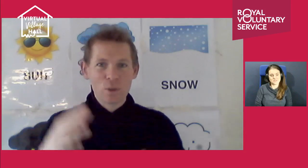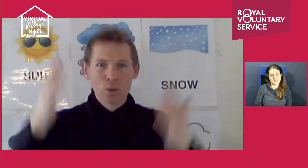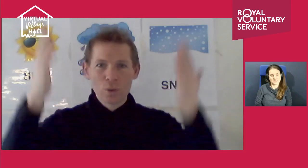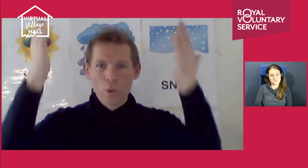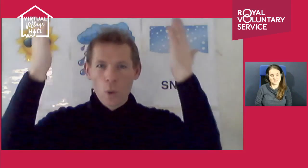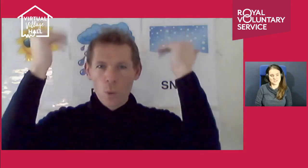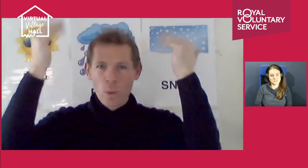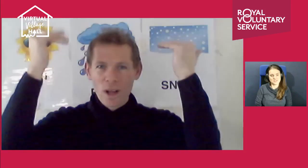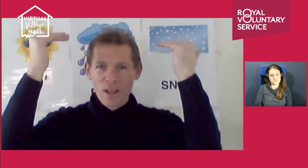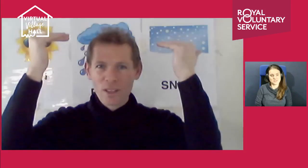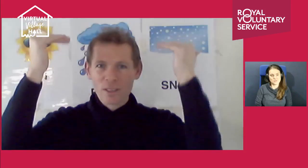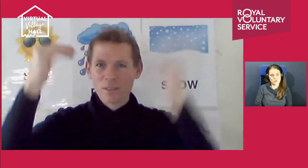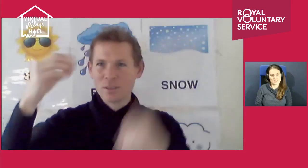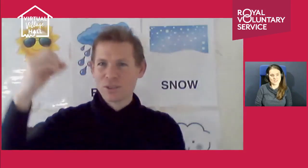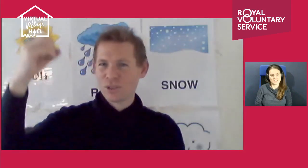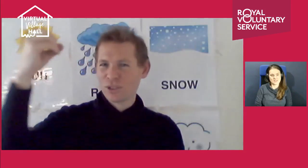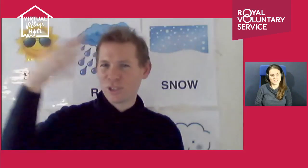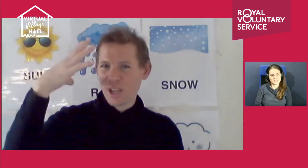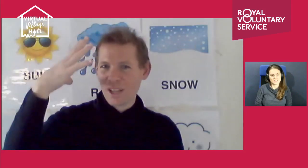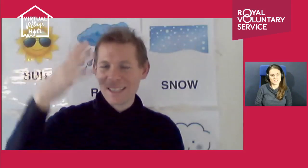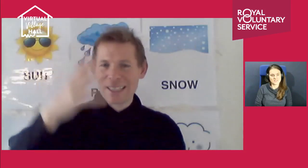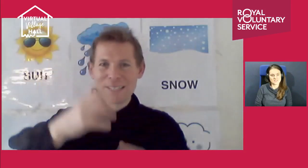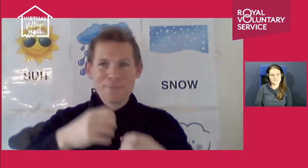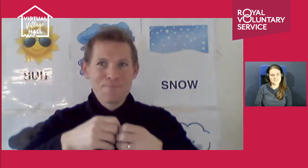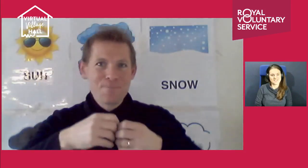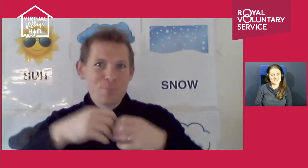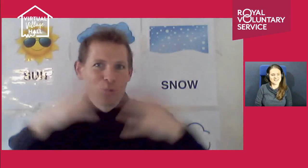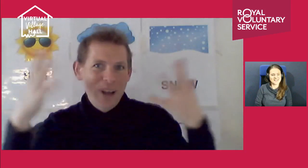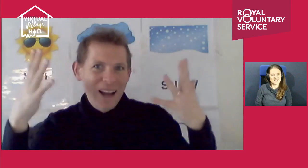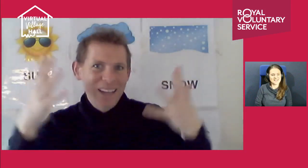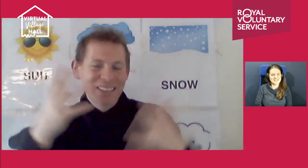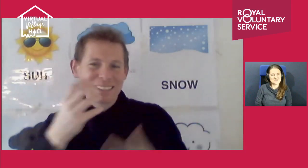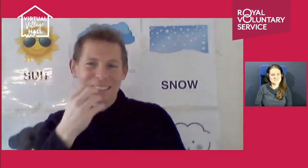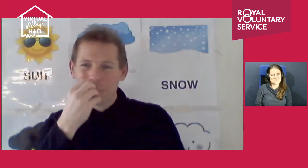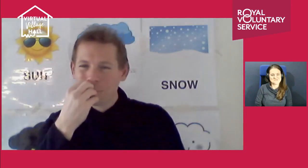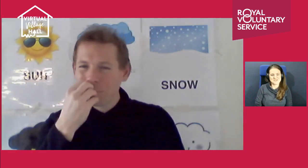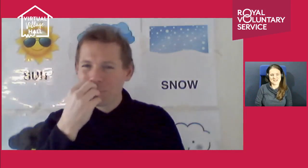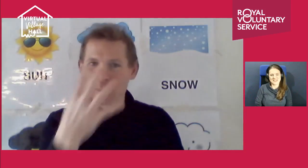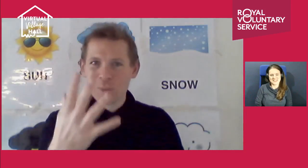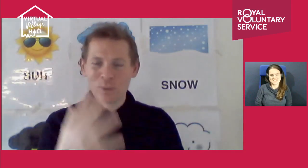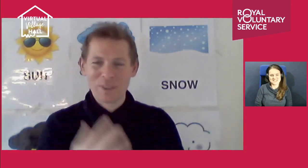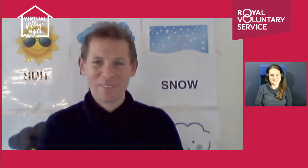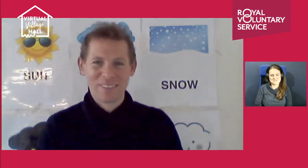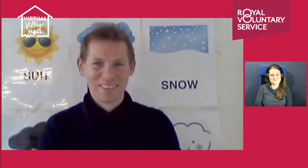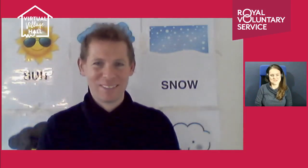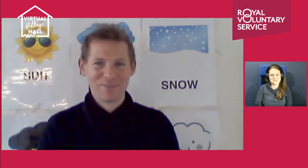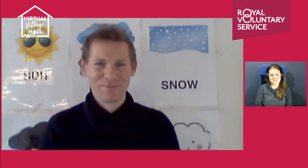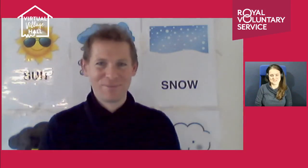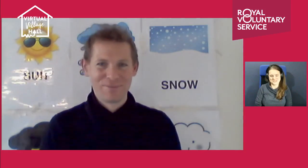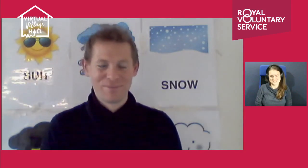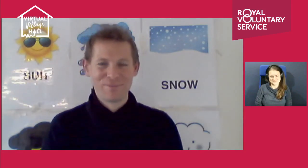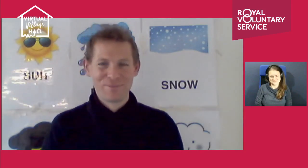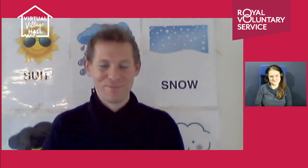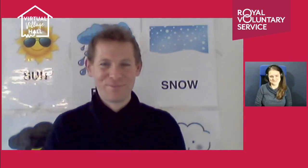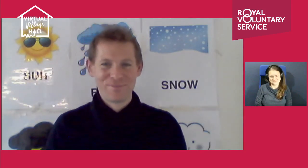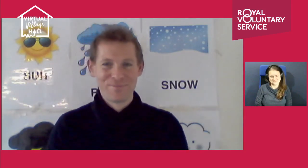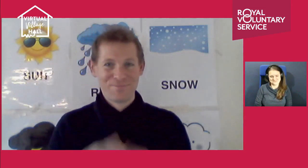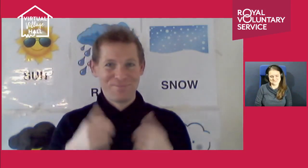Tomorrow afternoon, weather, sunny, bright,